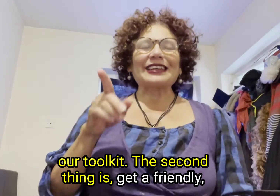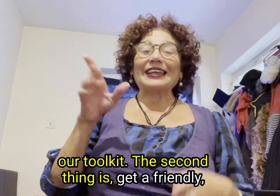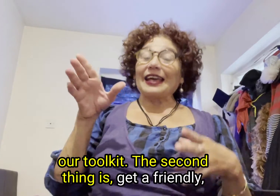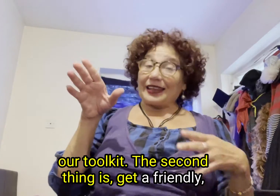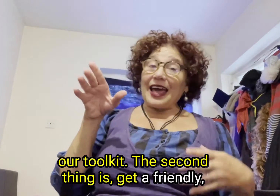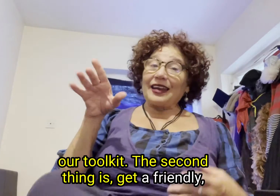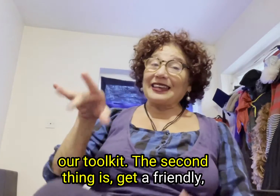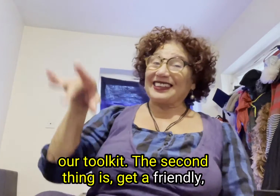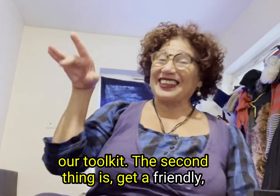get